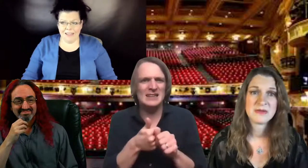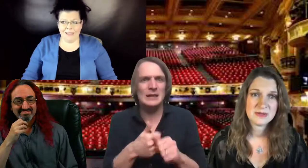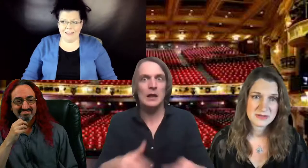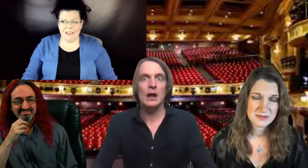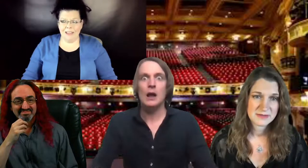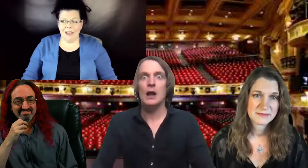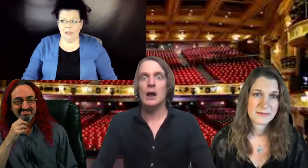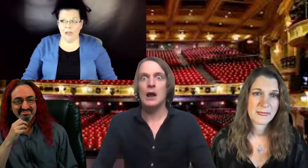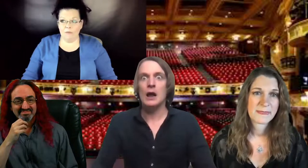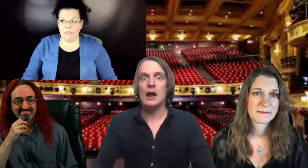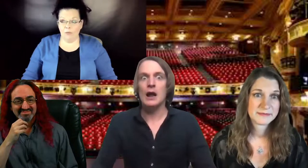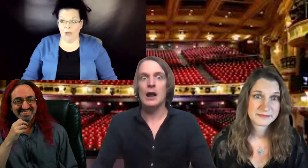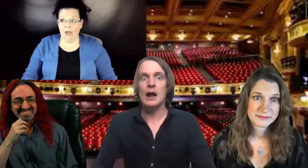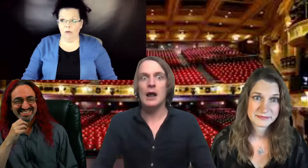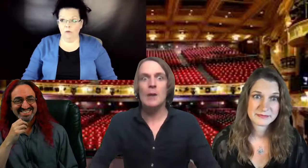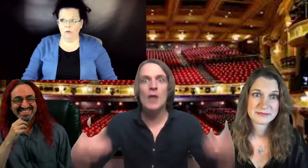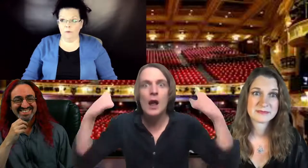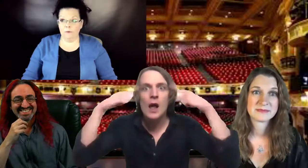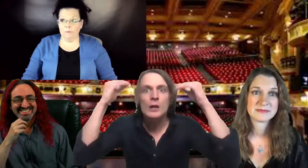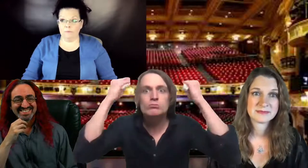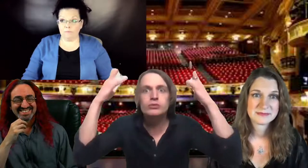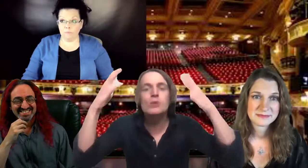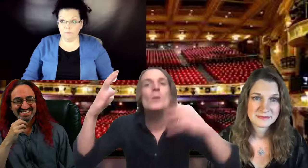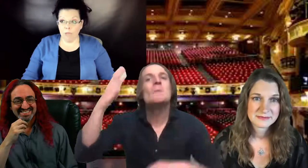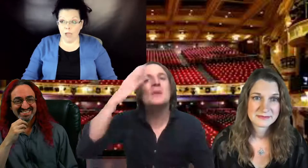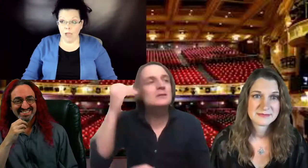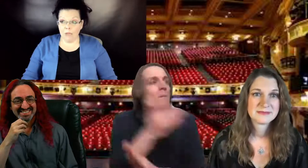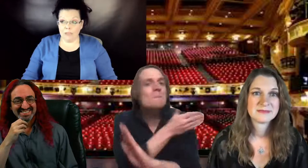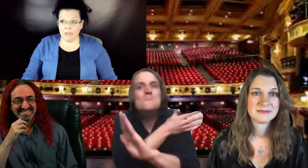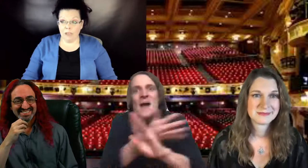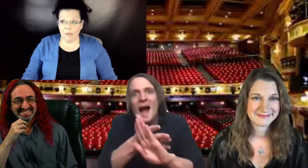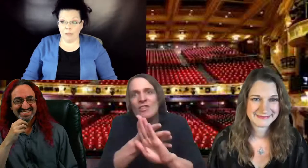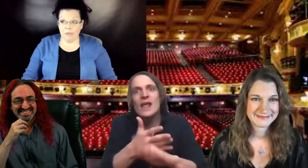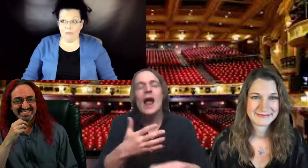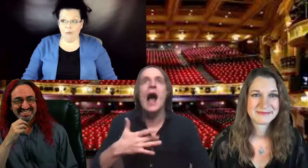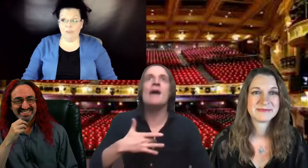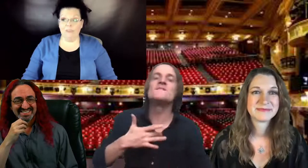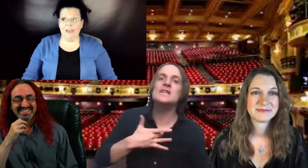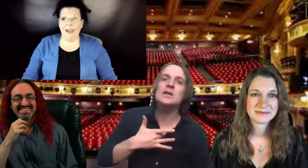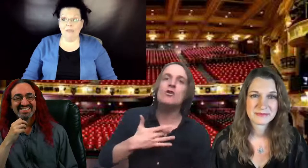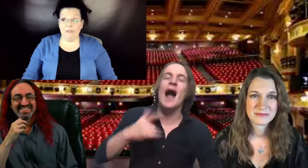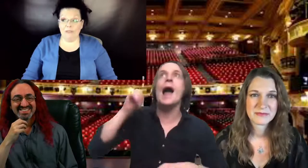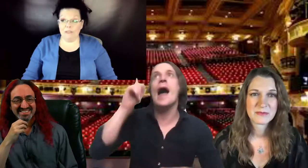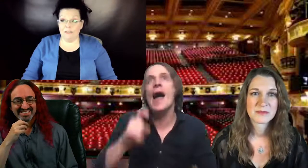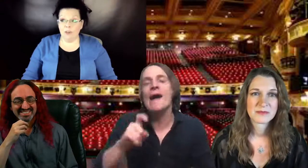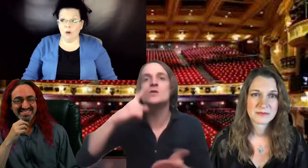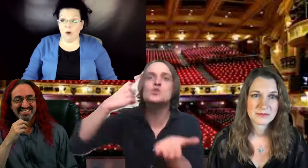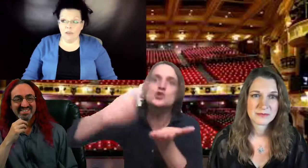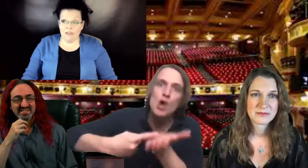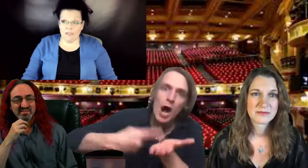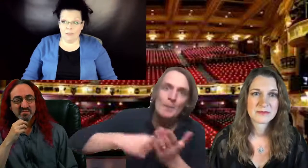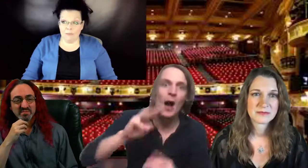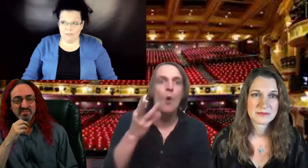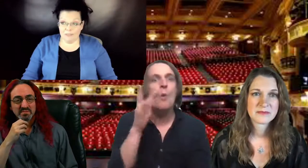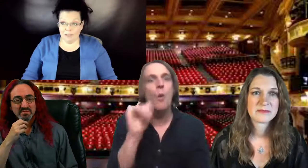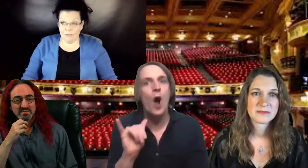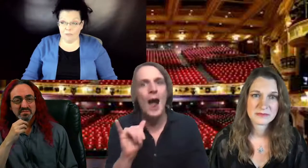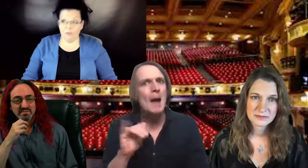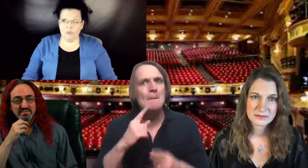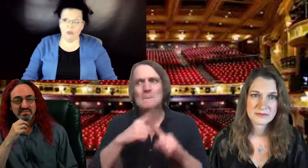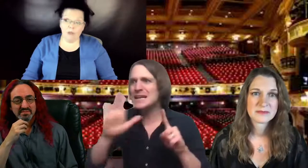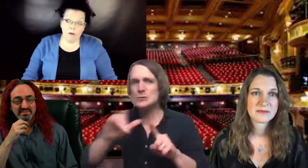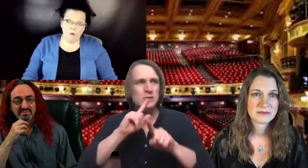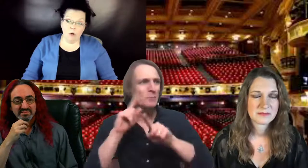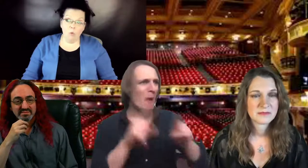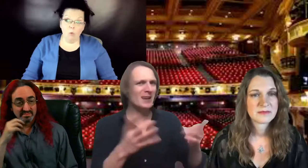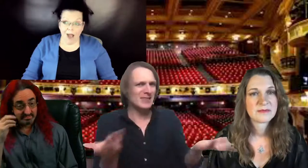and sign. He said that. And I was like, wow. I was like, how mind blowing is that? Because all that time up to then, we'd